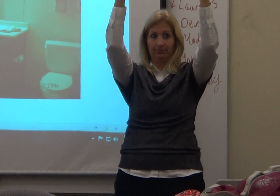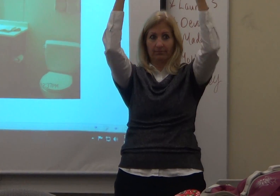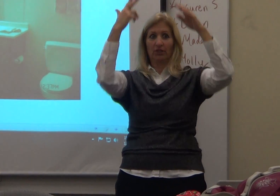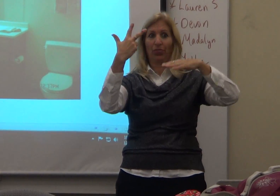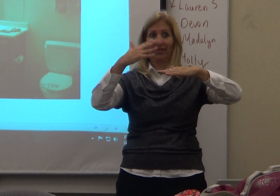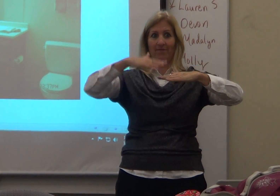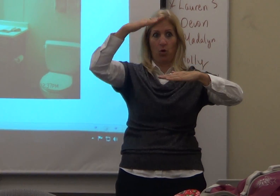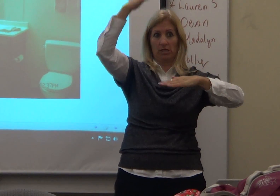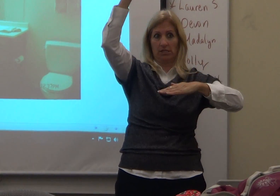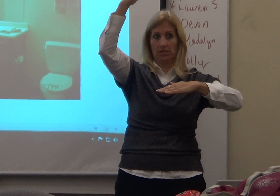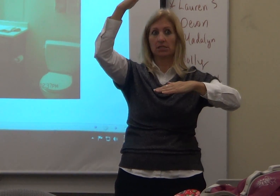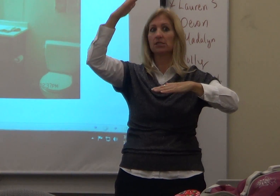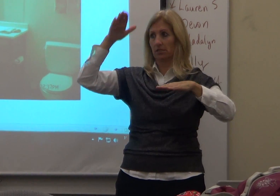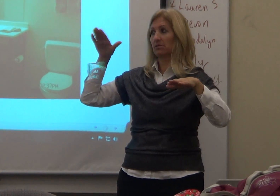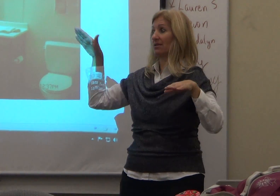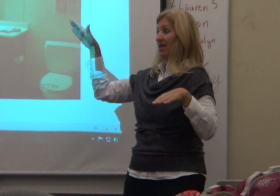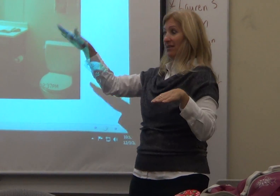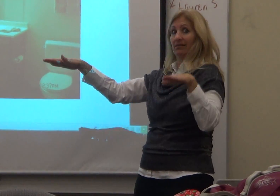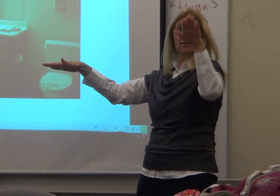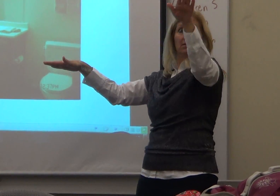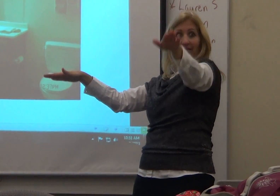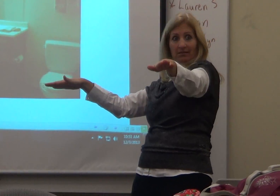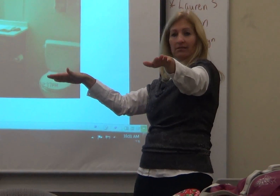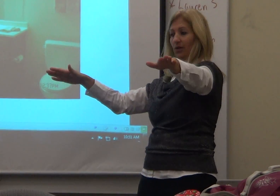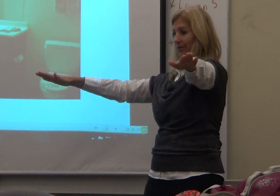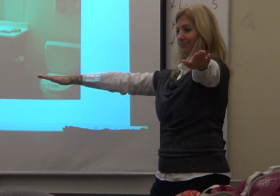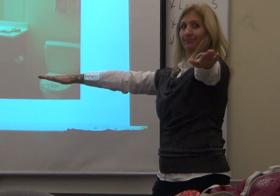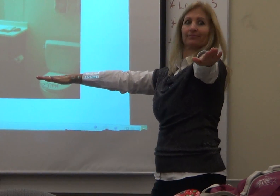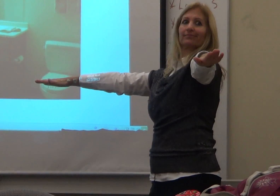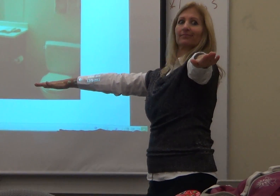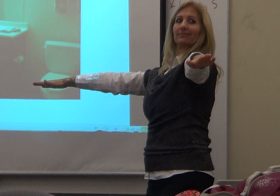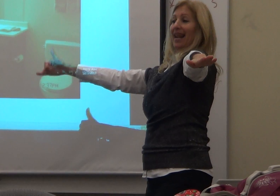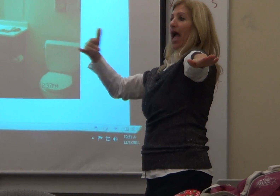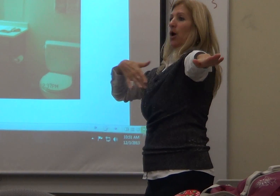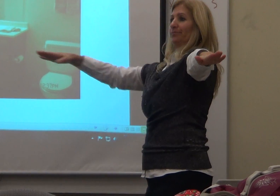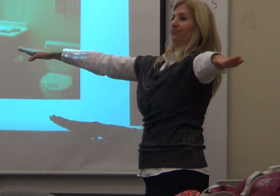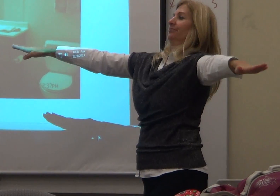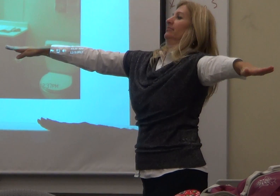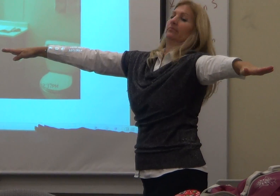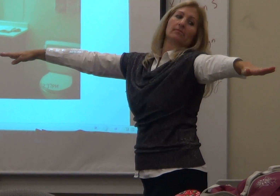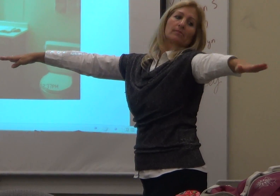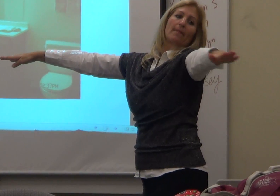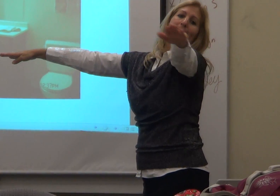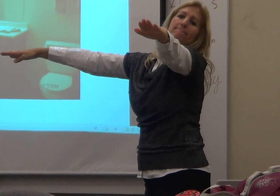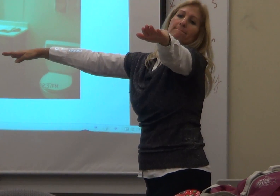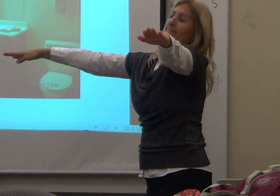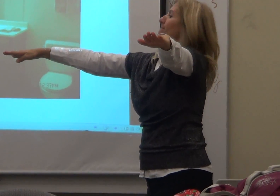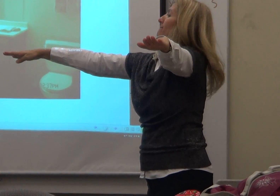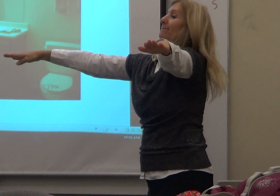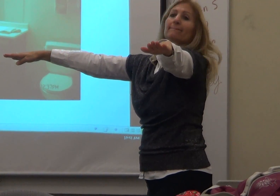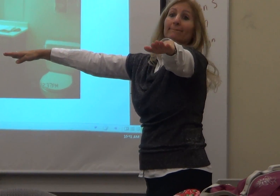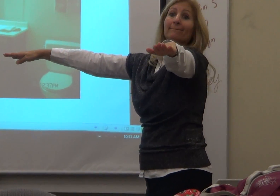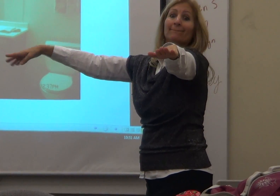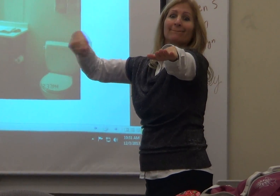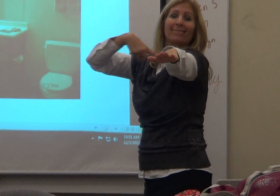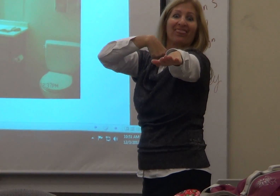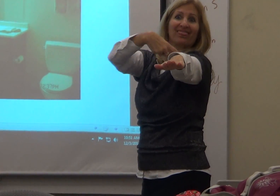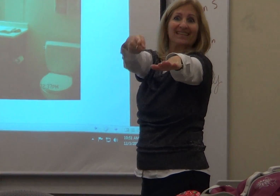So all of those units and the floors above them on that wing. If you go down the opposite wing, those are the kind of